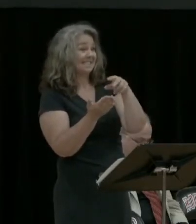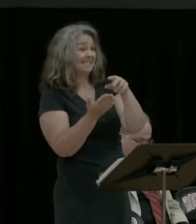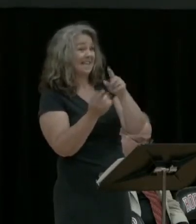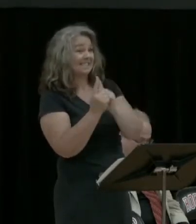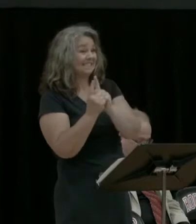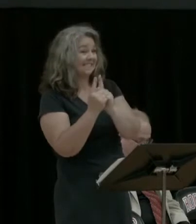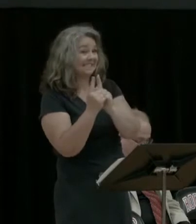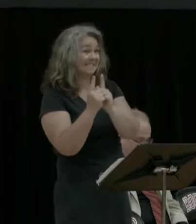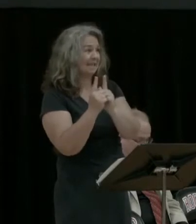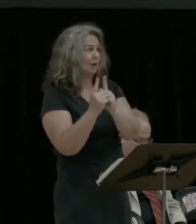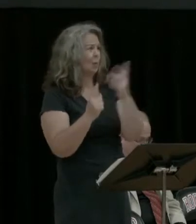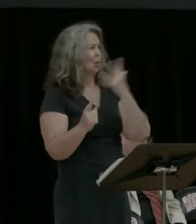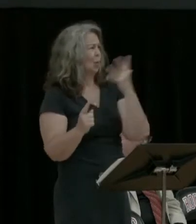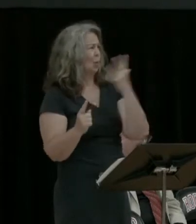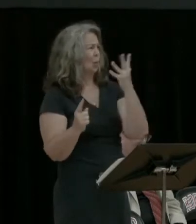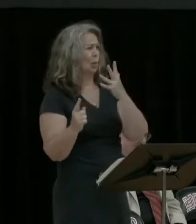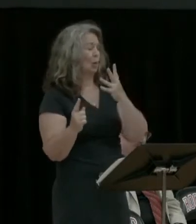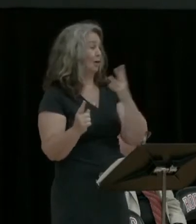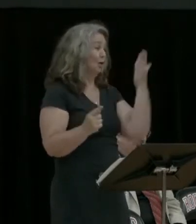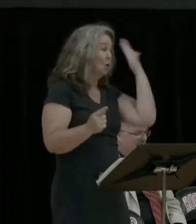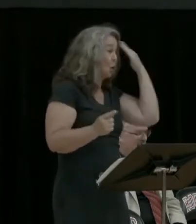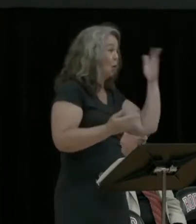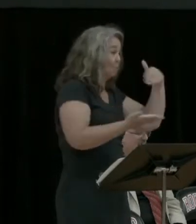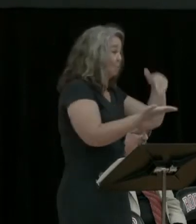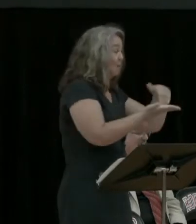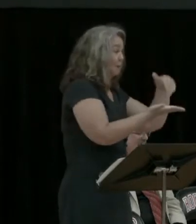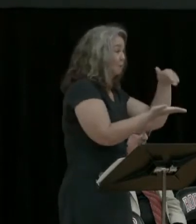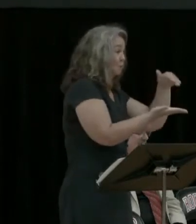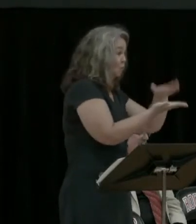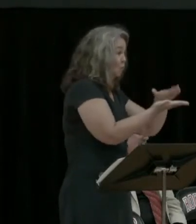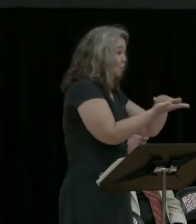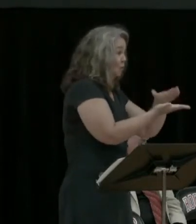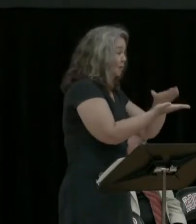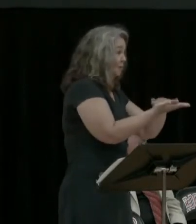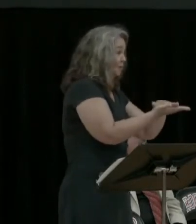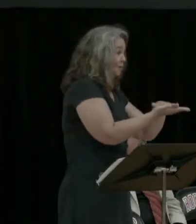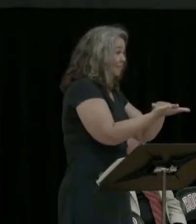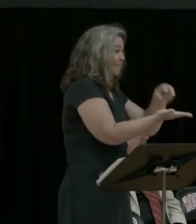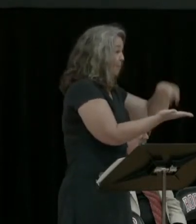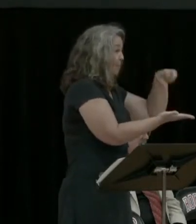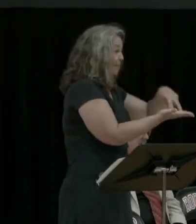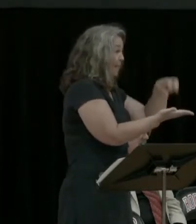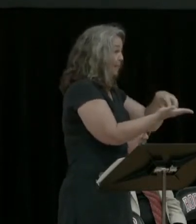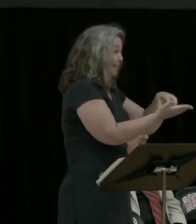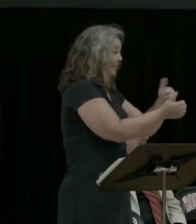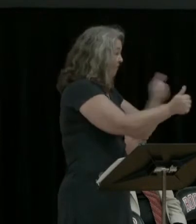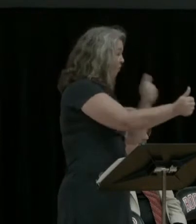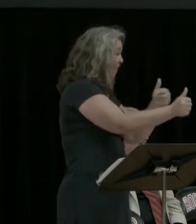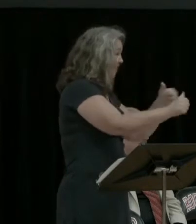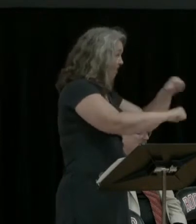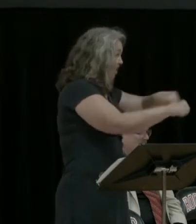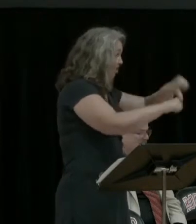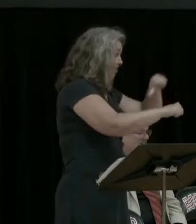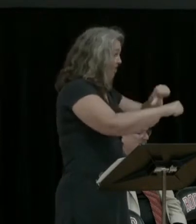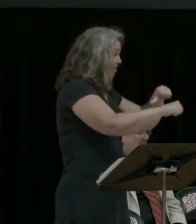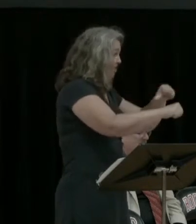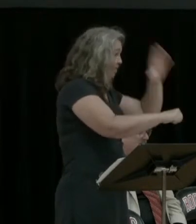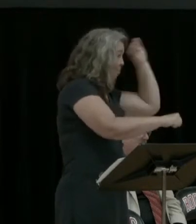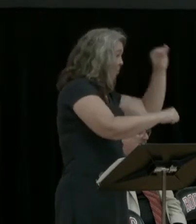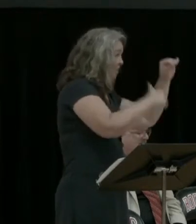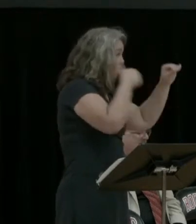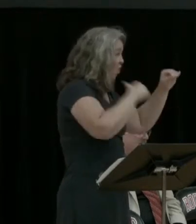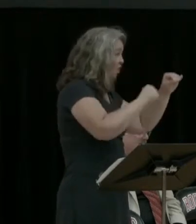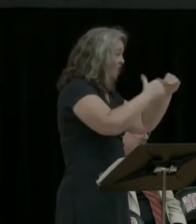Whew. You know, middle schoolers, they mostly just jump up and down at a dance. High school, that's a whole nother